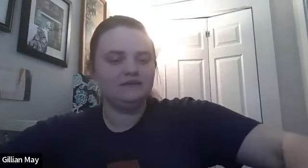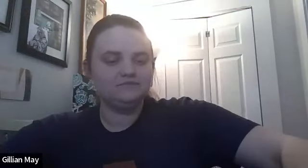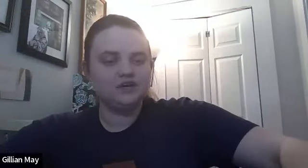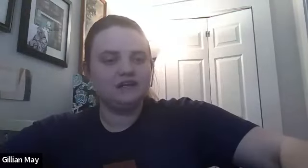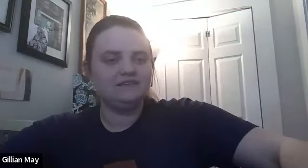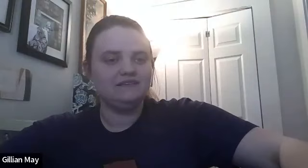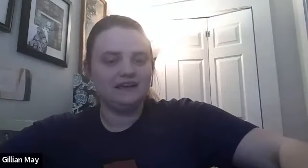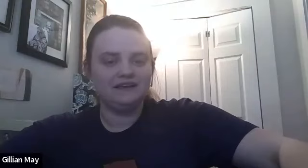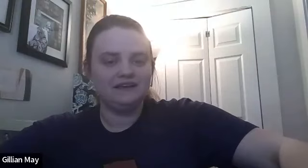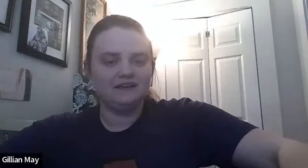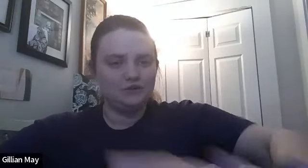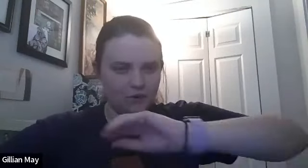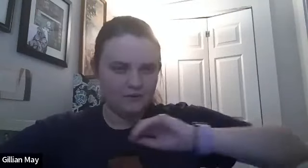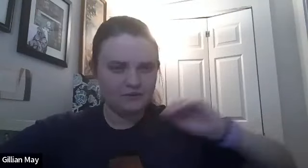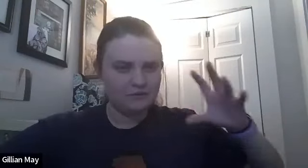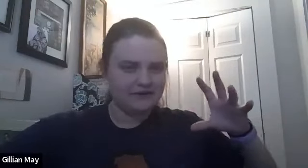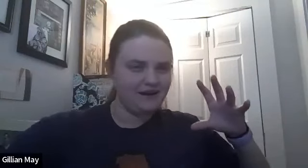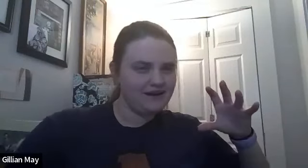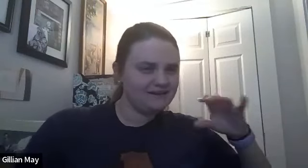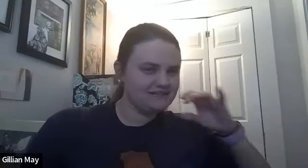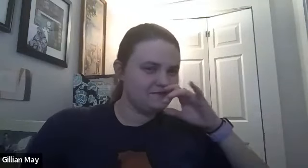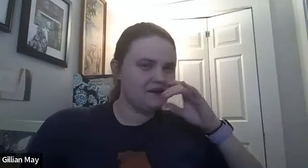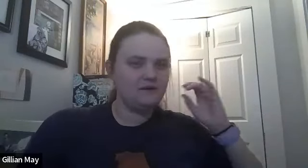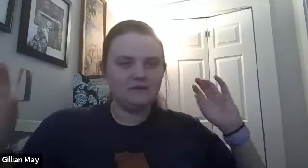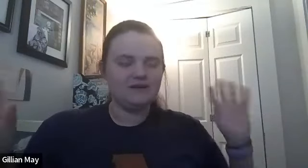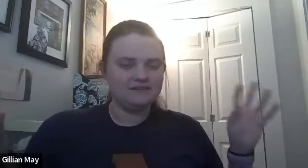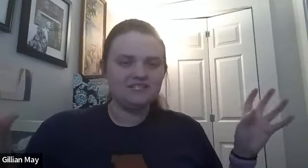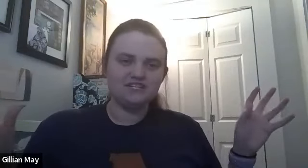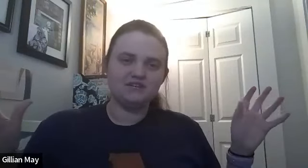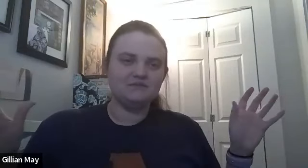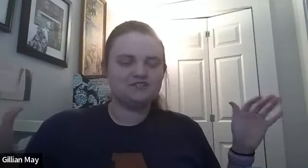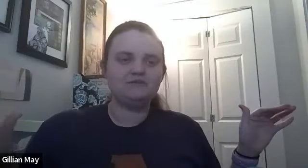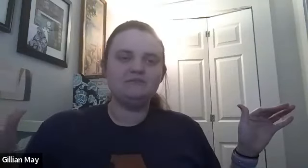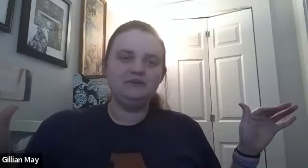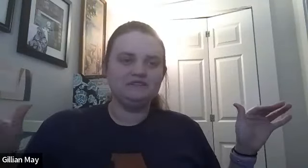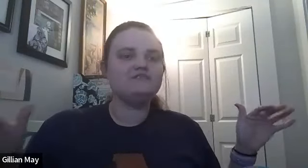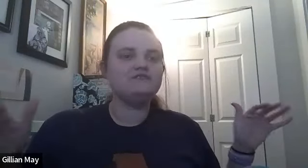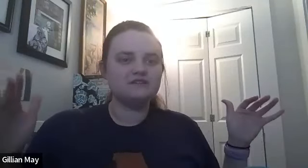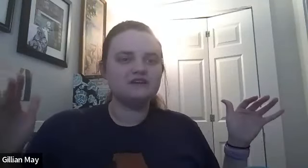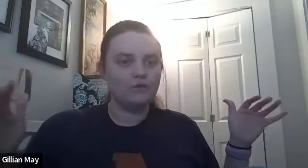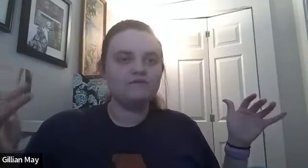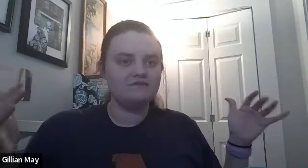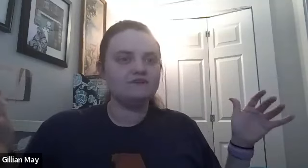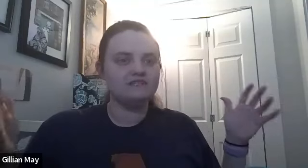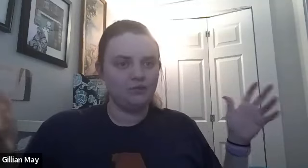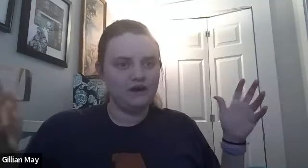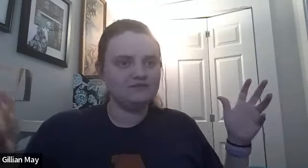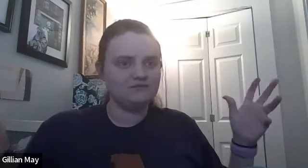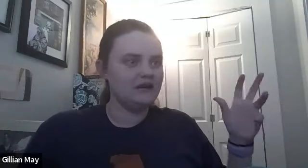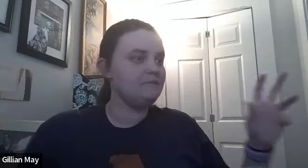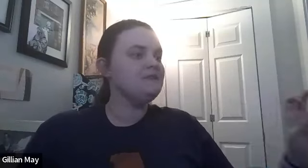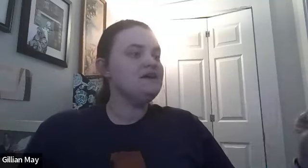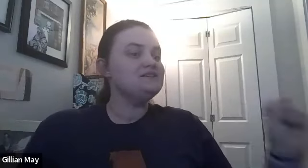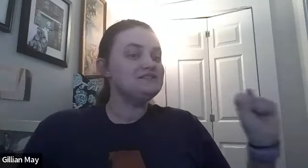I'm trying to like work with what we got because if I go anywhere else, it's just going to be extremely noisy. There's like four or five of us in one house right now.